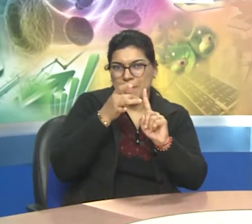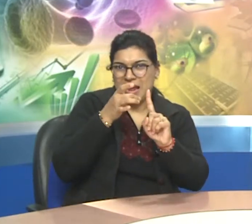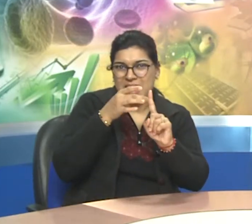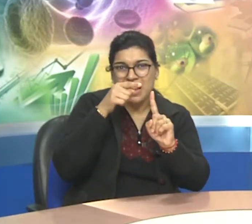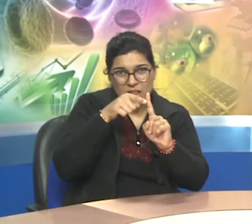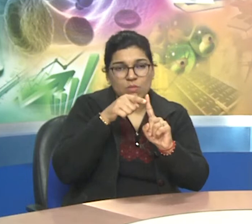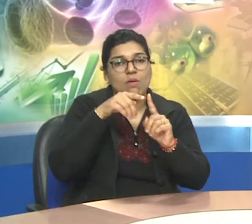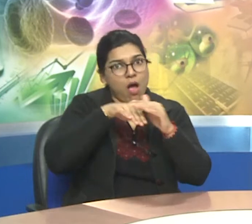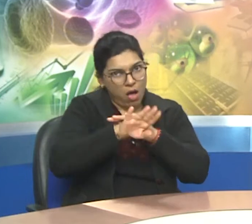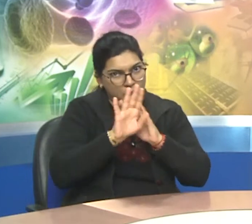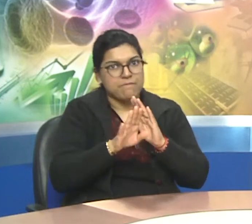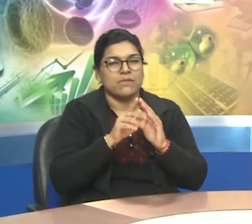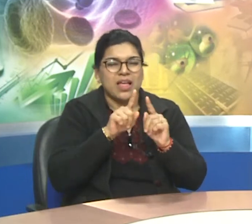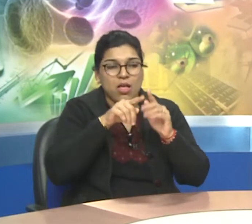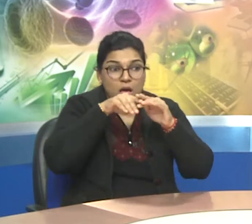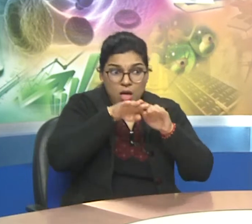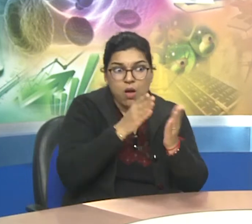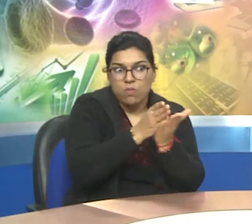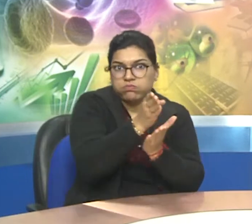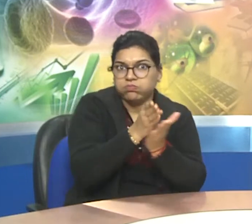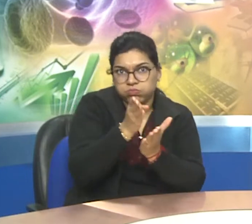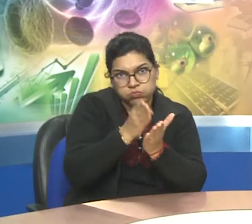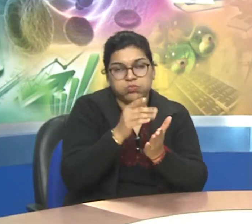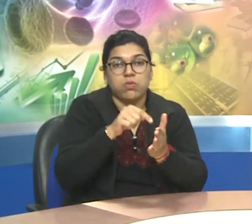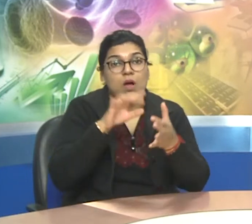The more valuable the metal,